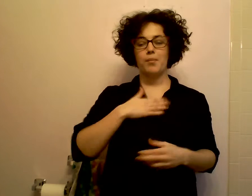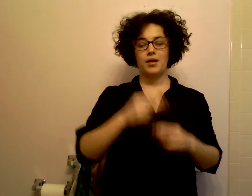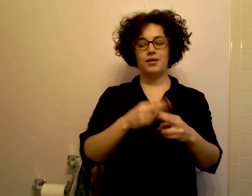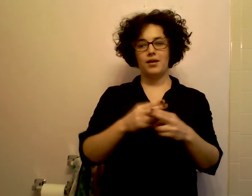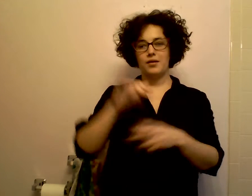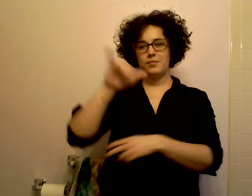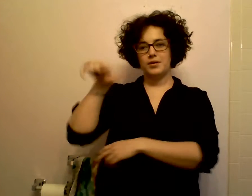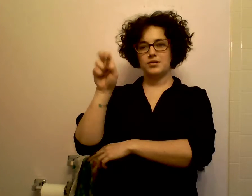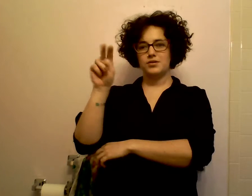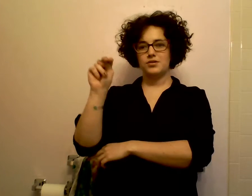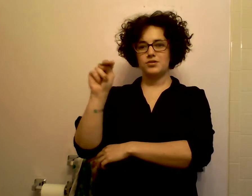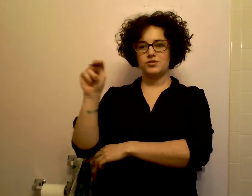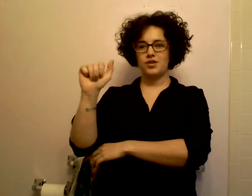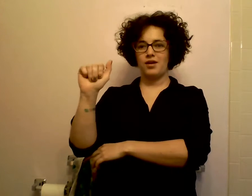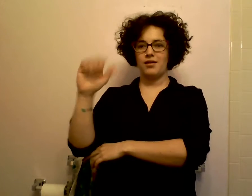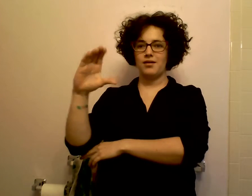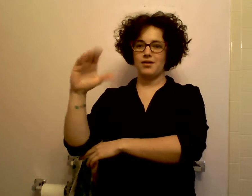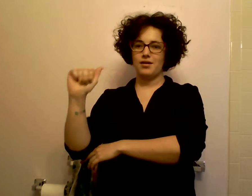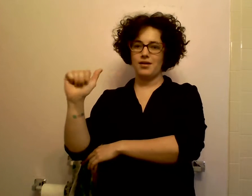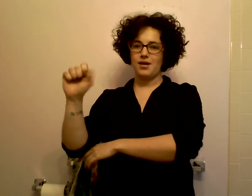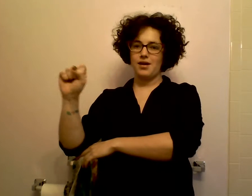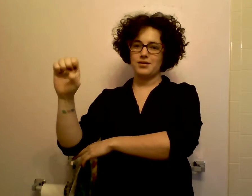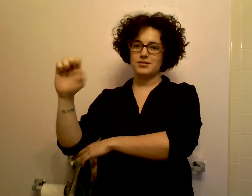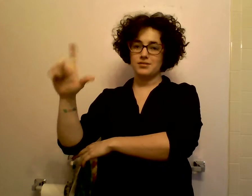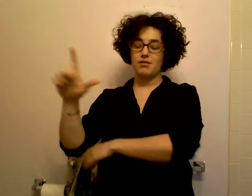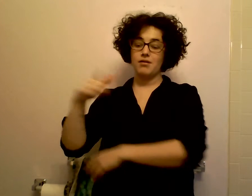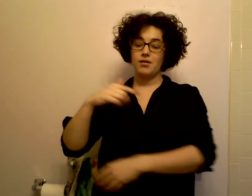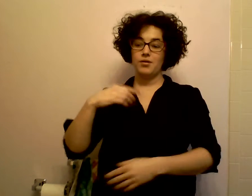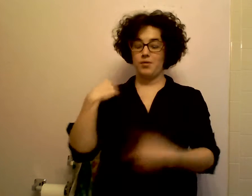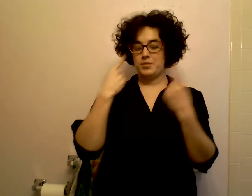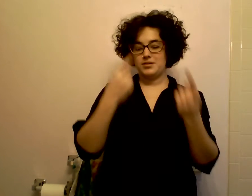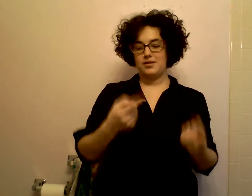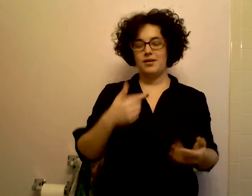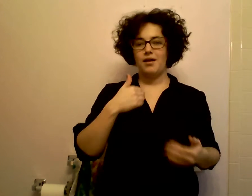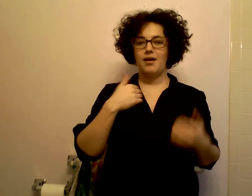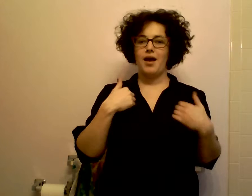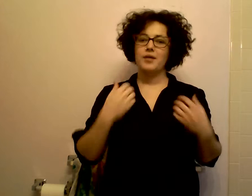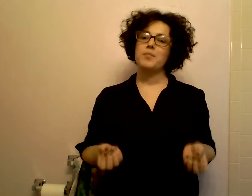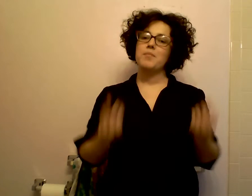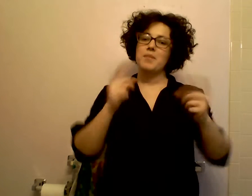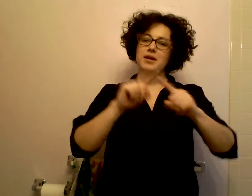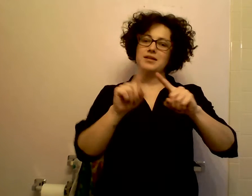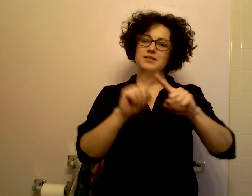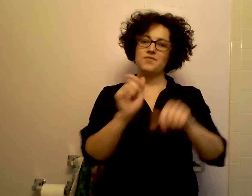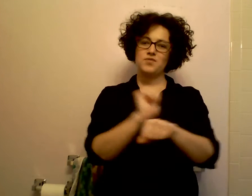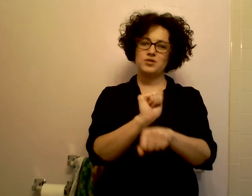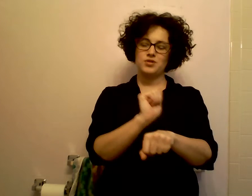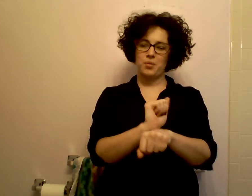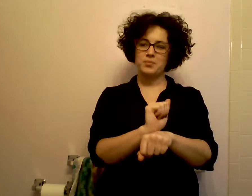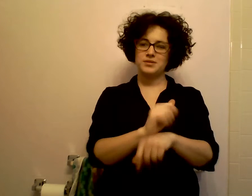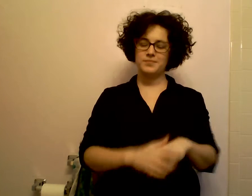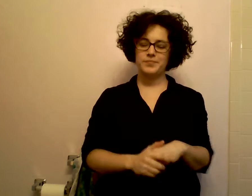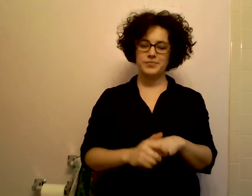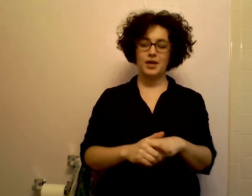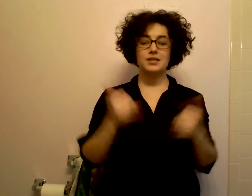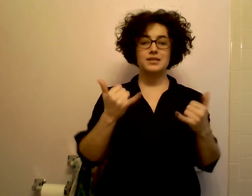several different titles and numerous roles. But today, I simply wish to share with you some exciting ideas in order to help